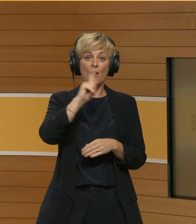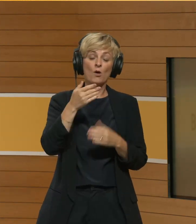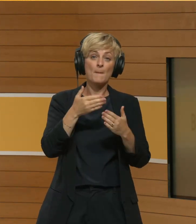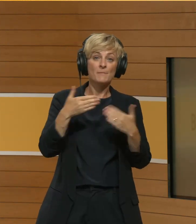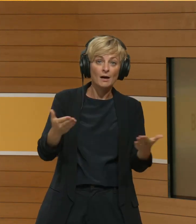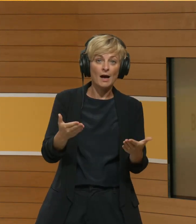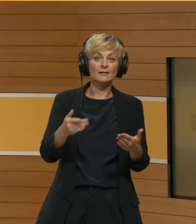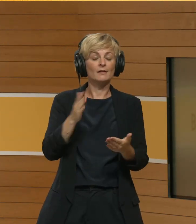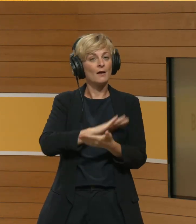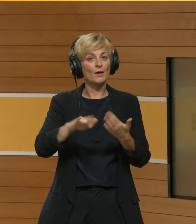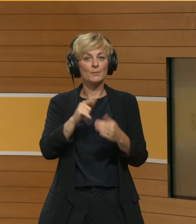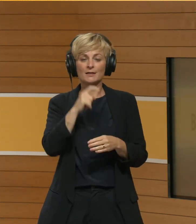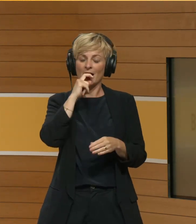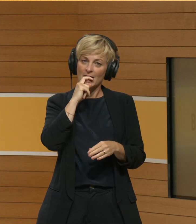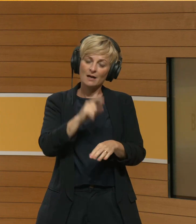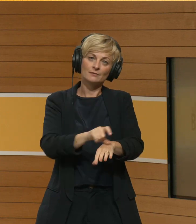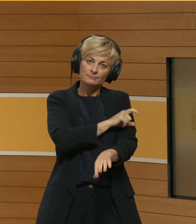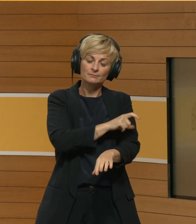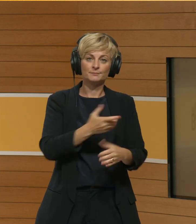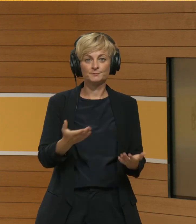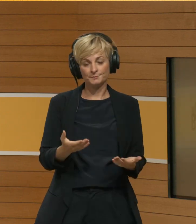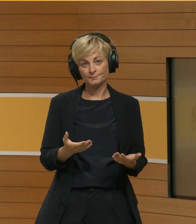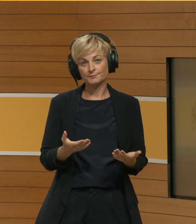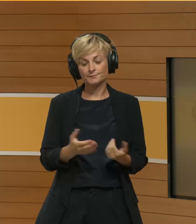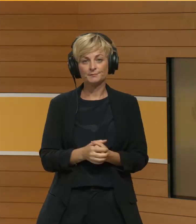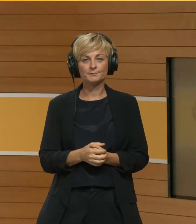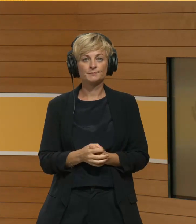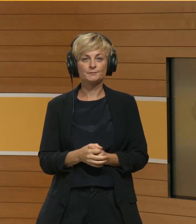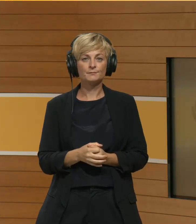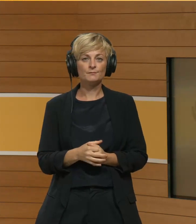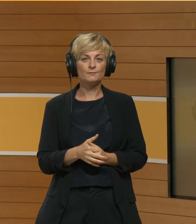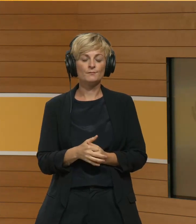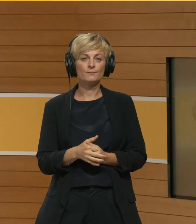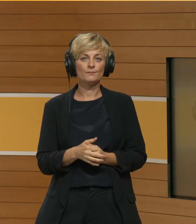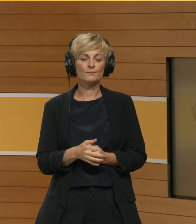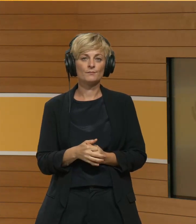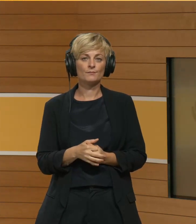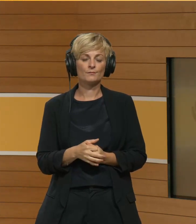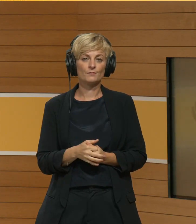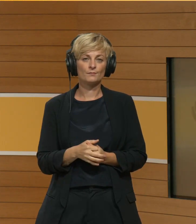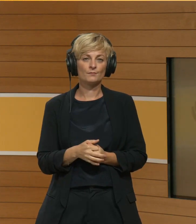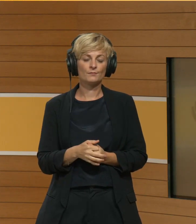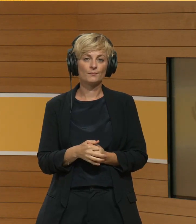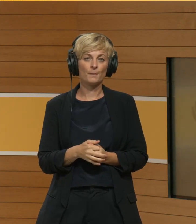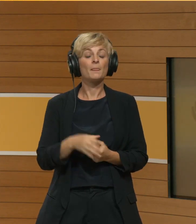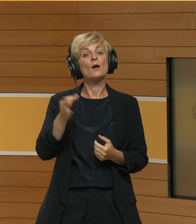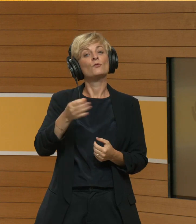then, as we were coming out of the pandemic, it was a way of sort of channeling that and a way